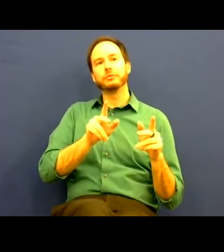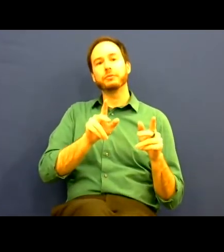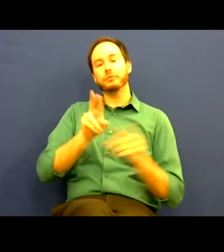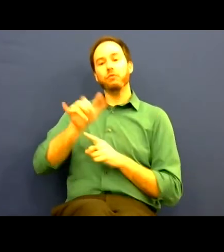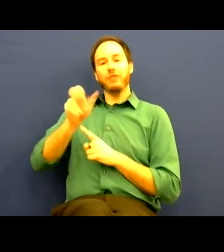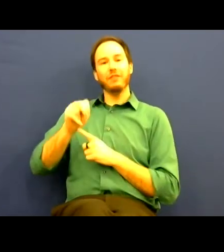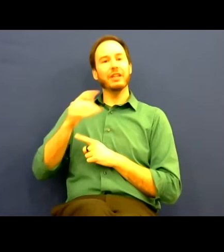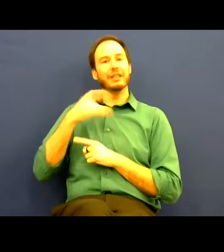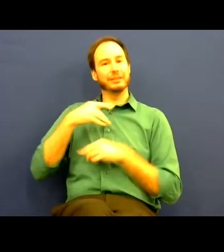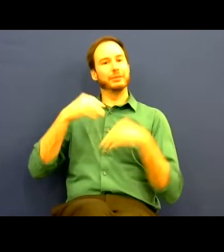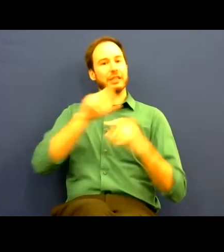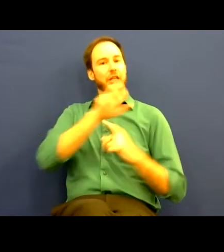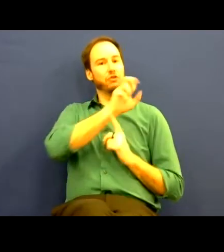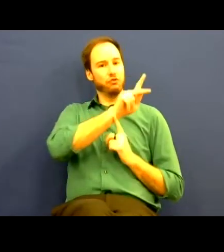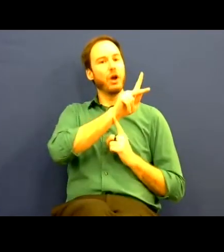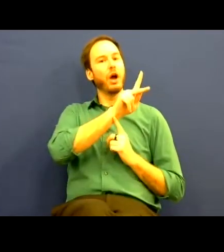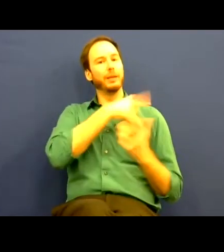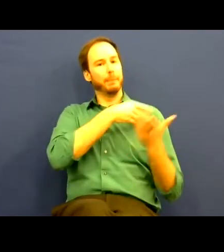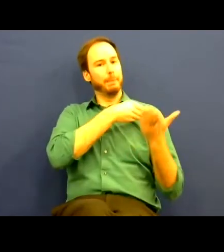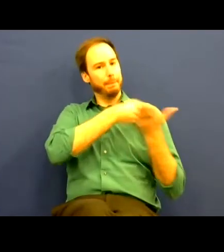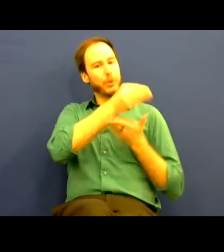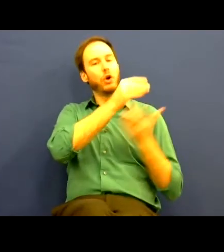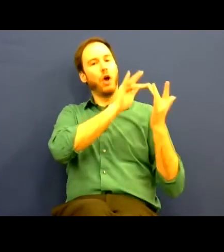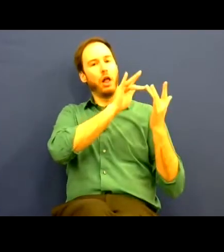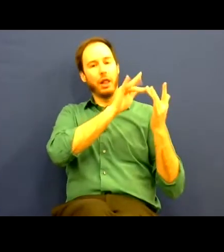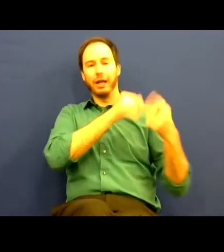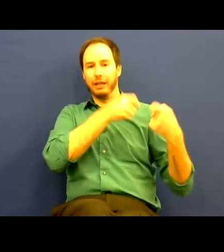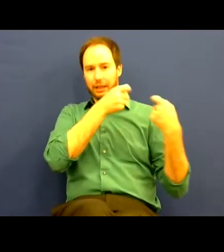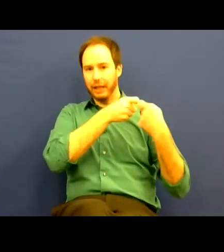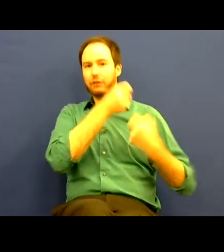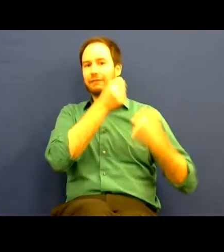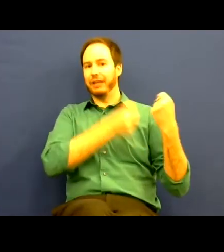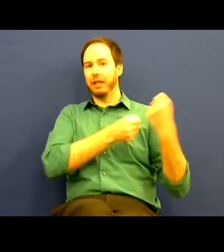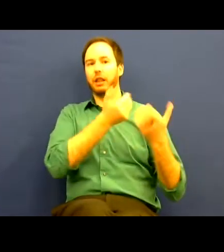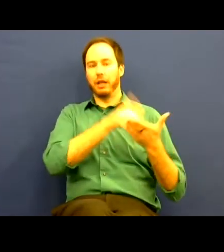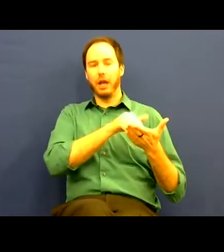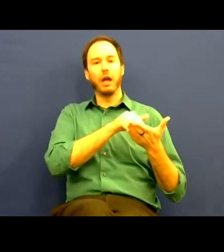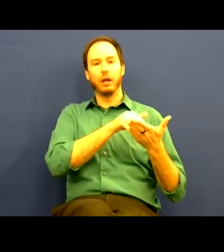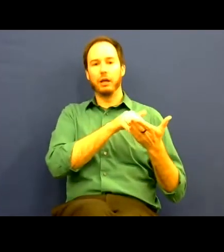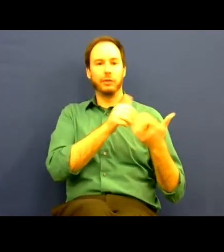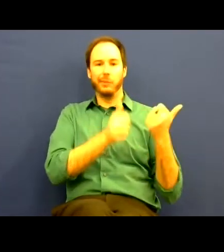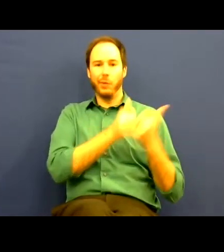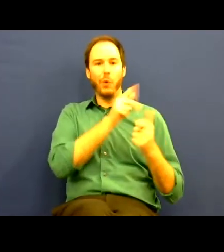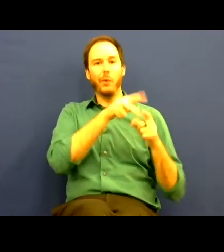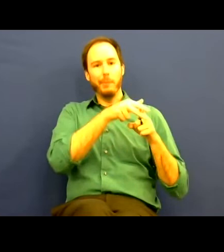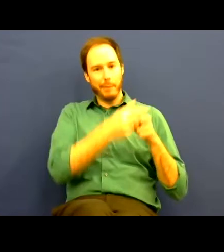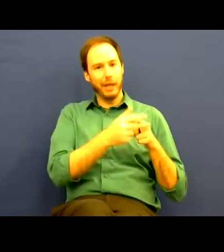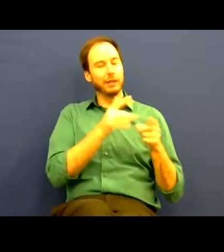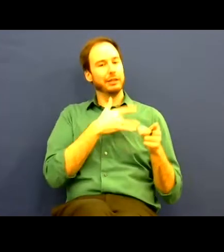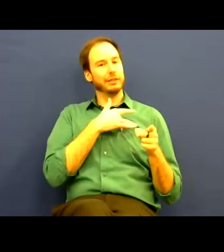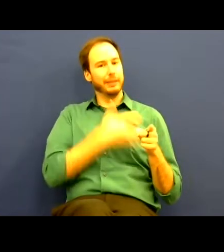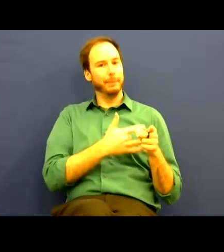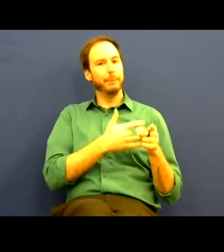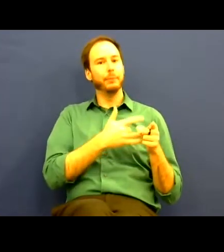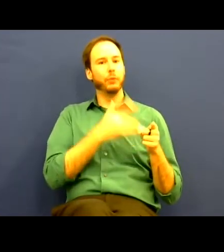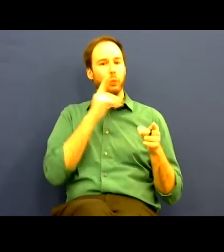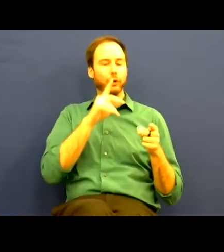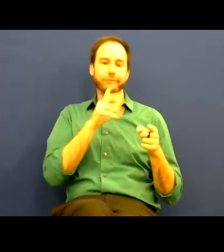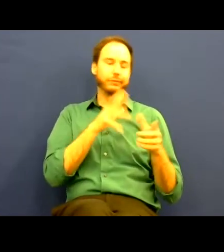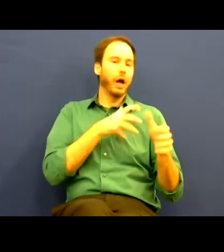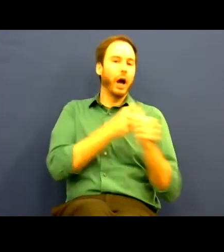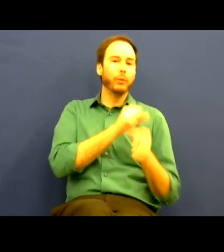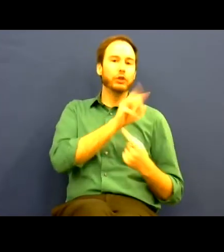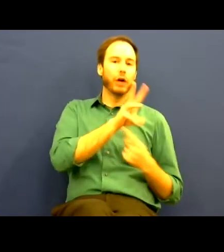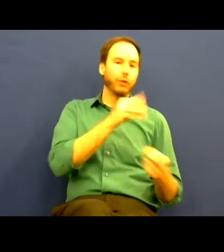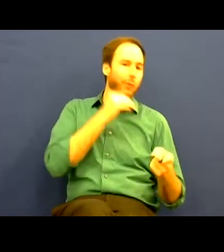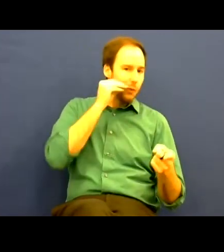Rivian sells its trucks online, and they are electric vehicles that, you know, most of the maintenance is software upgrades done at